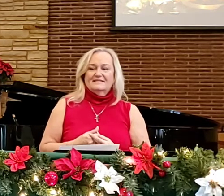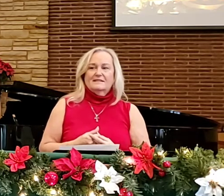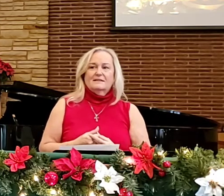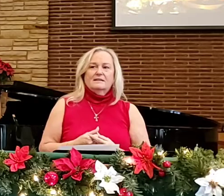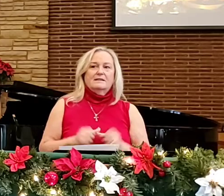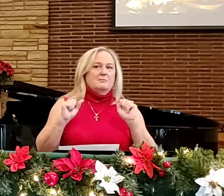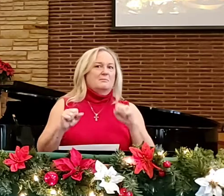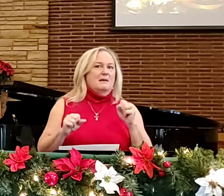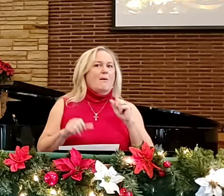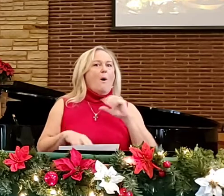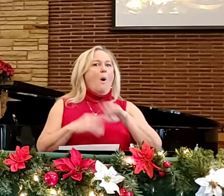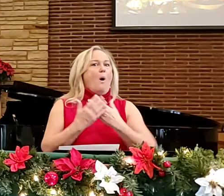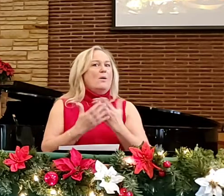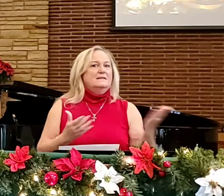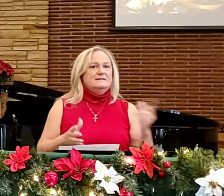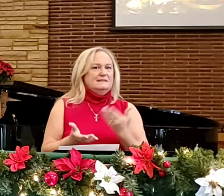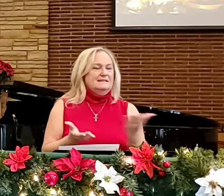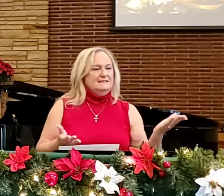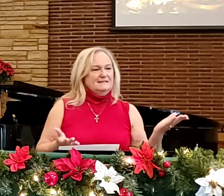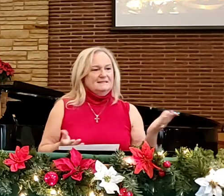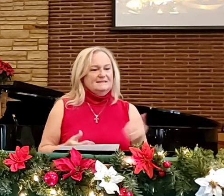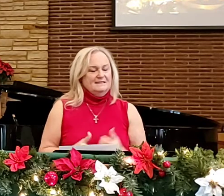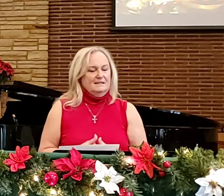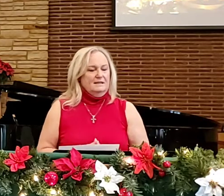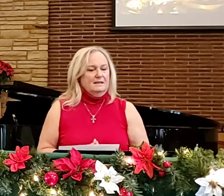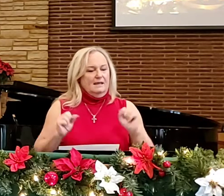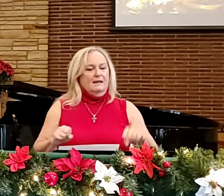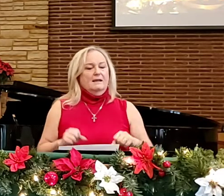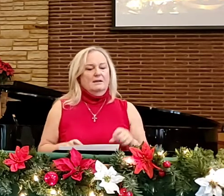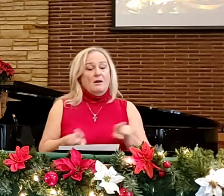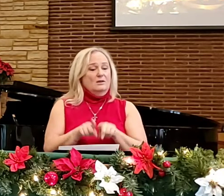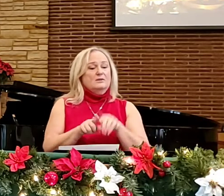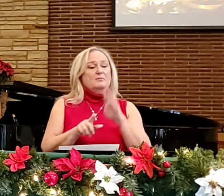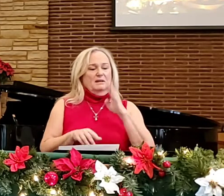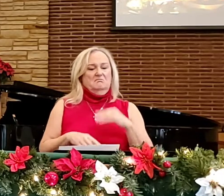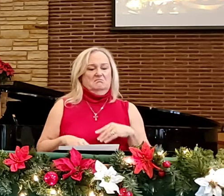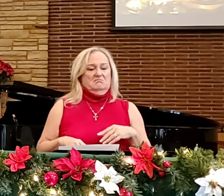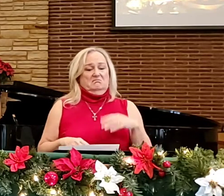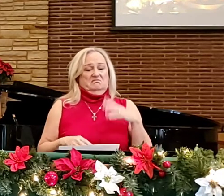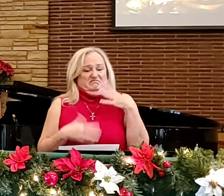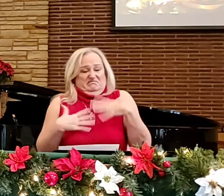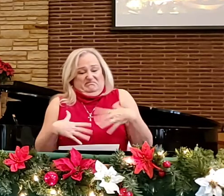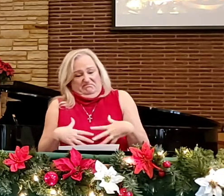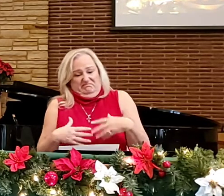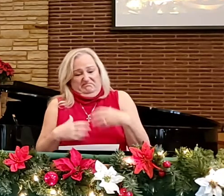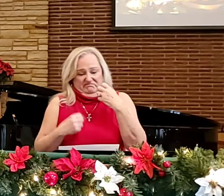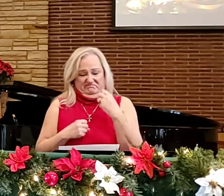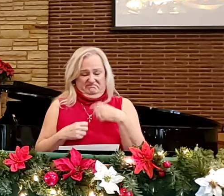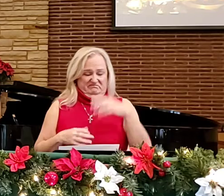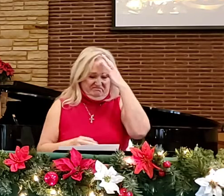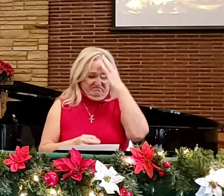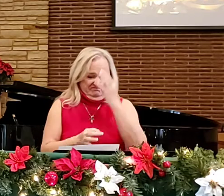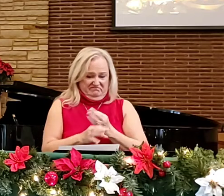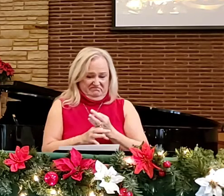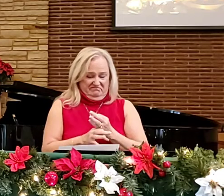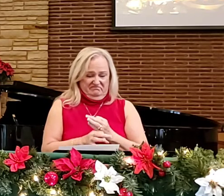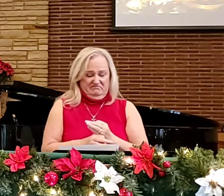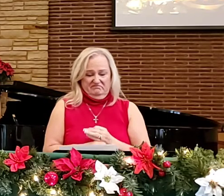It can be all these things. It can also be frustrating, fake,